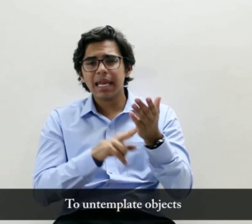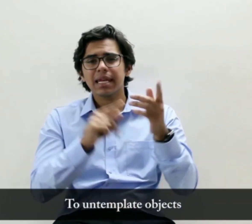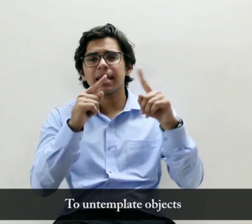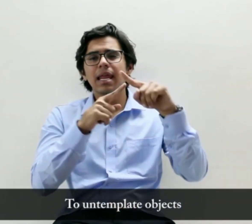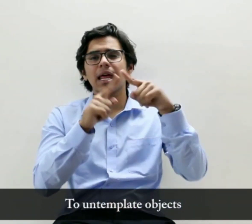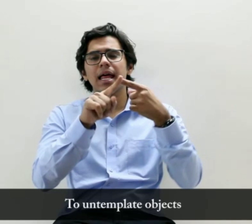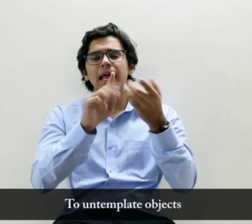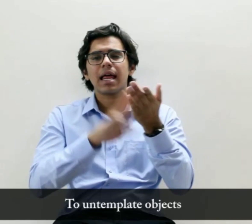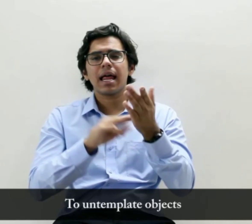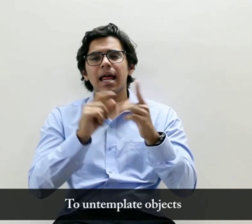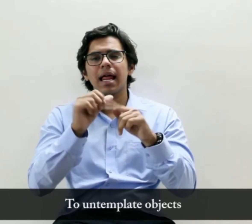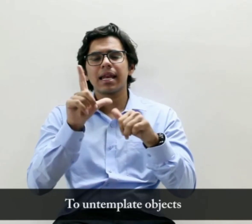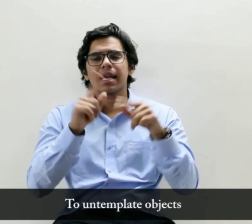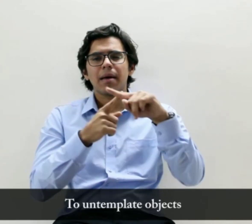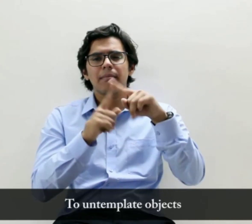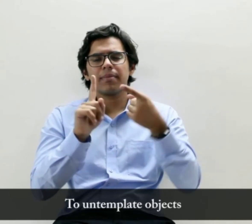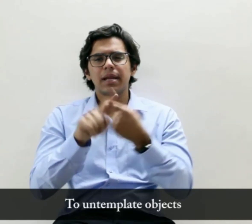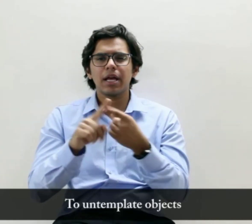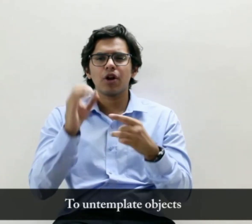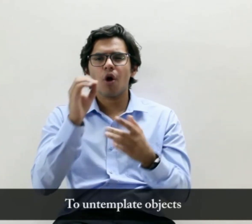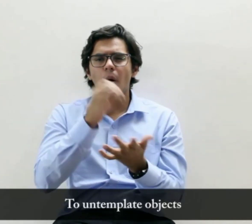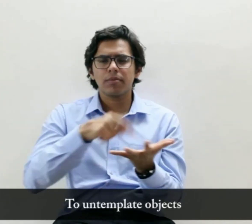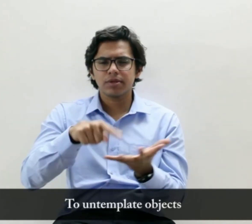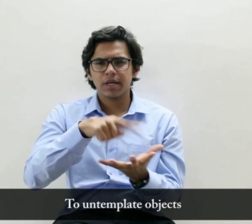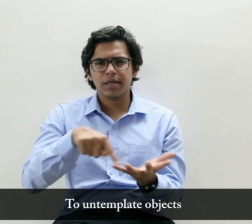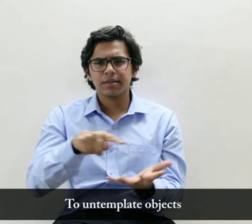To untemplate objects.